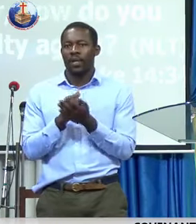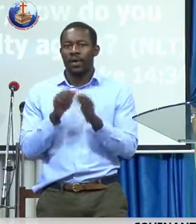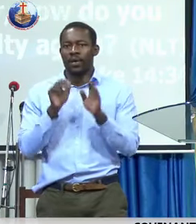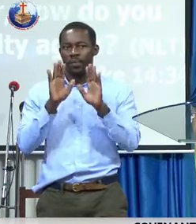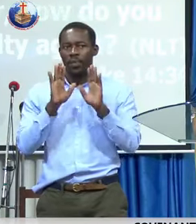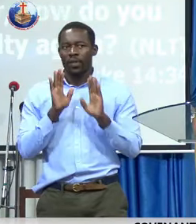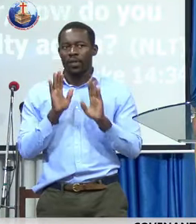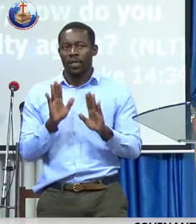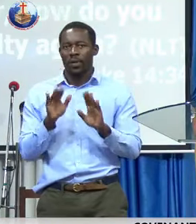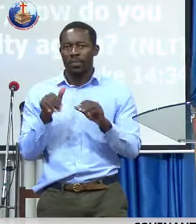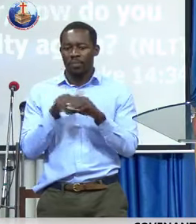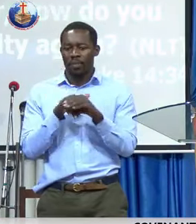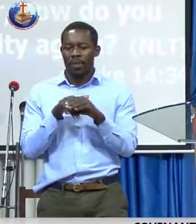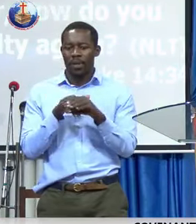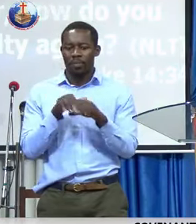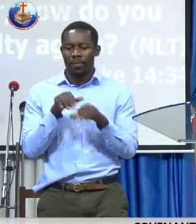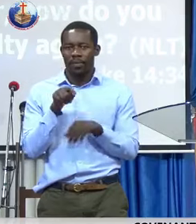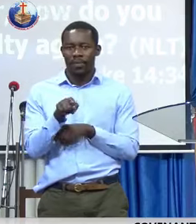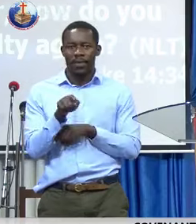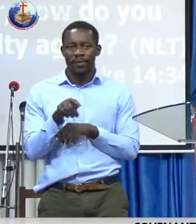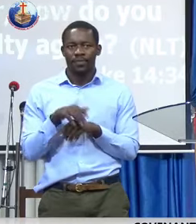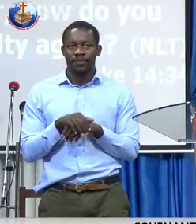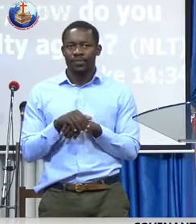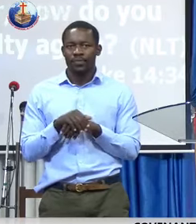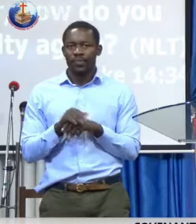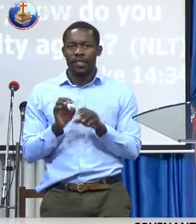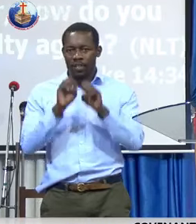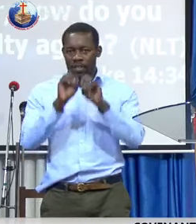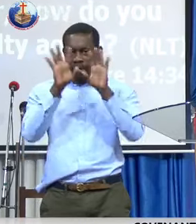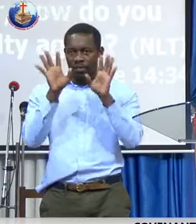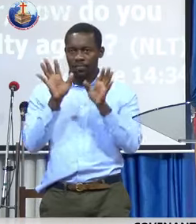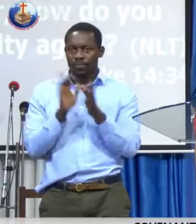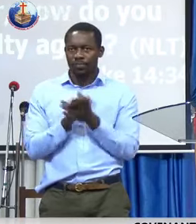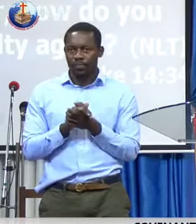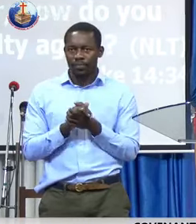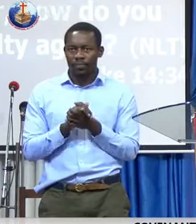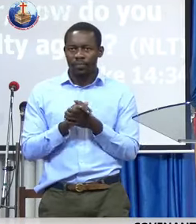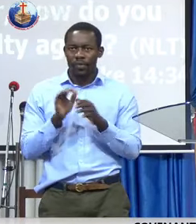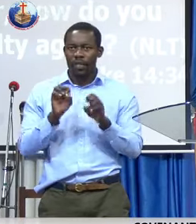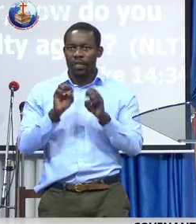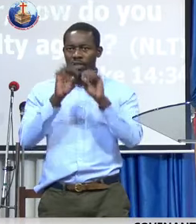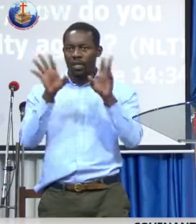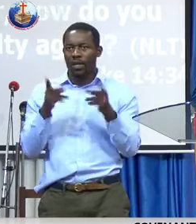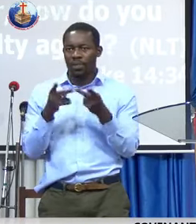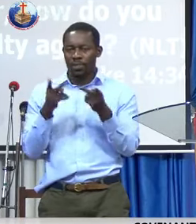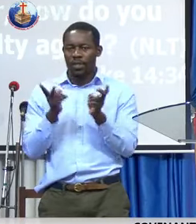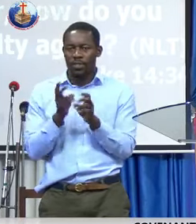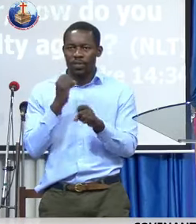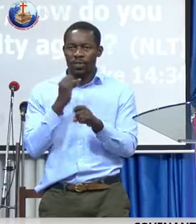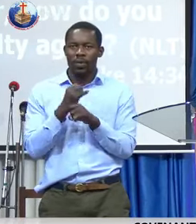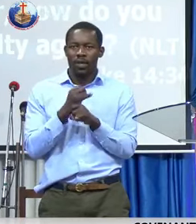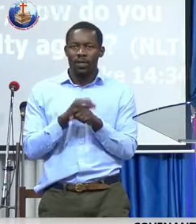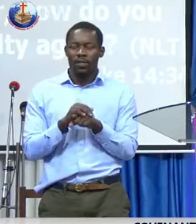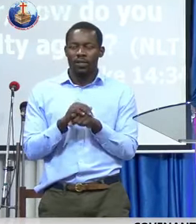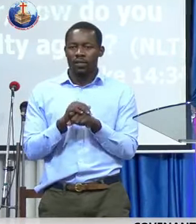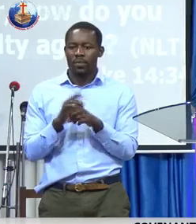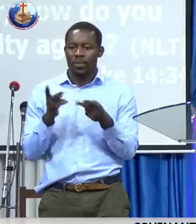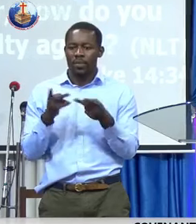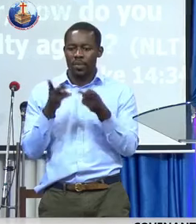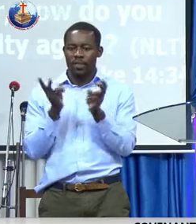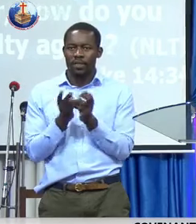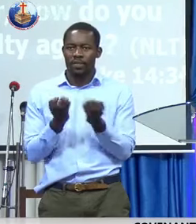to the people we encounter, to shine even in places of our work, places of